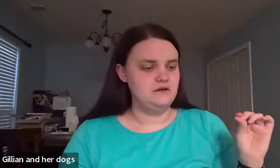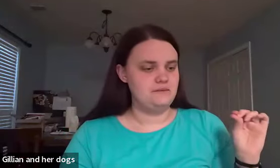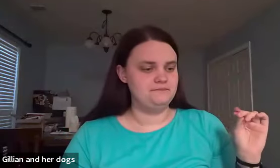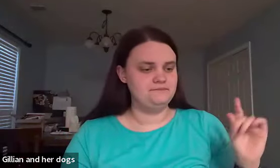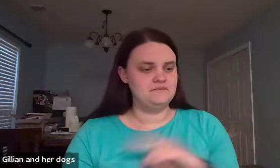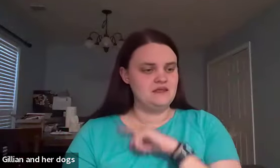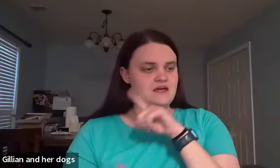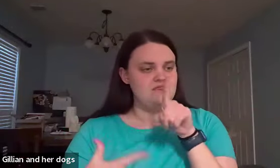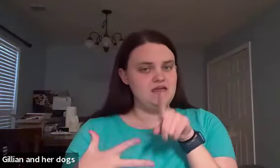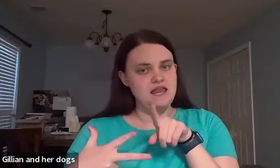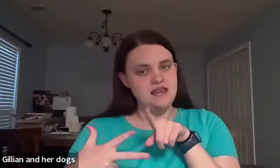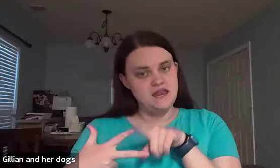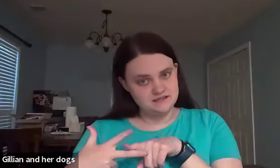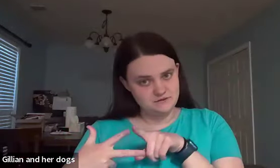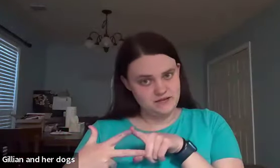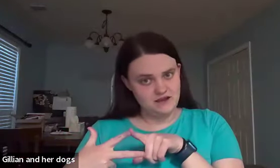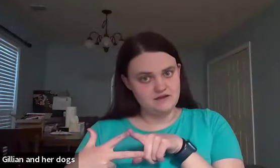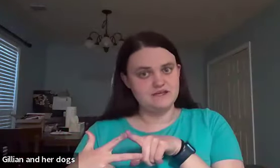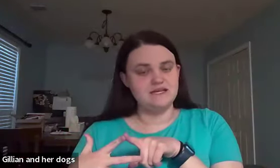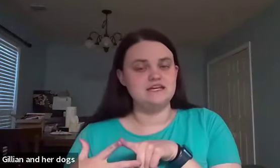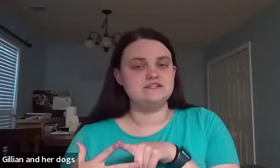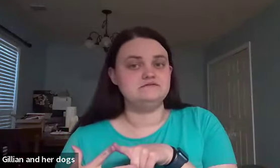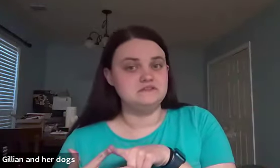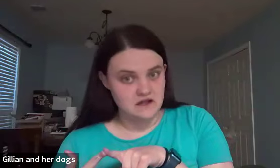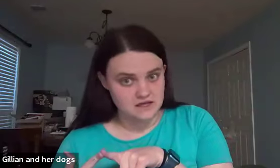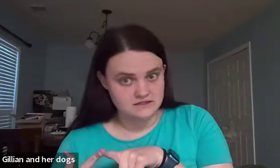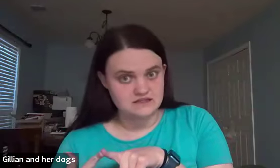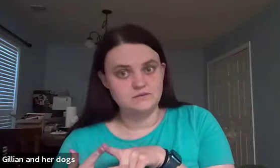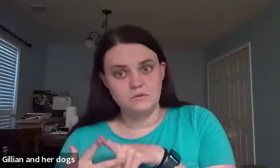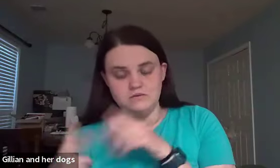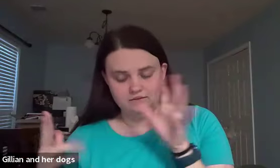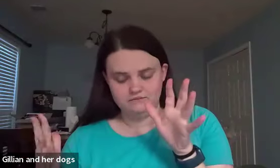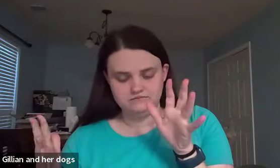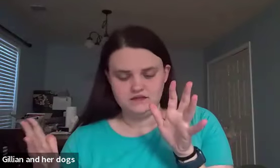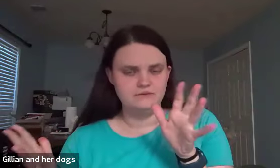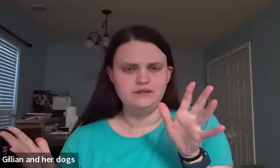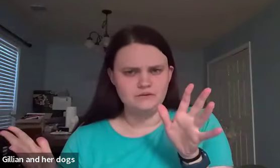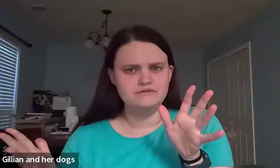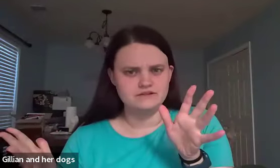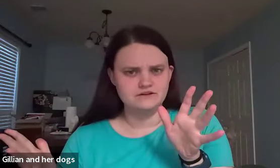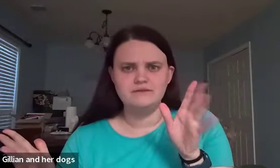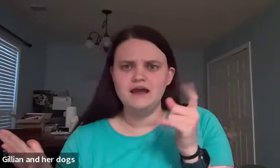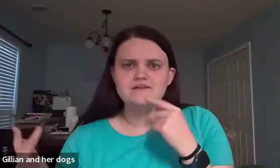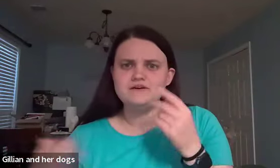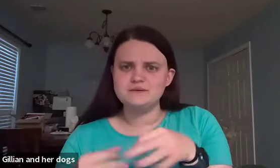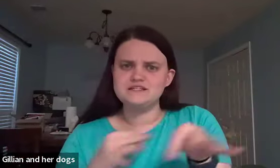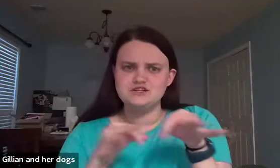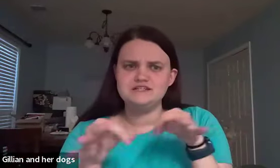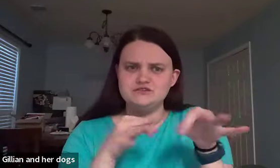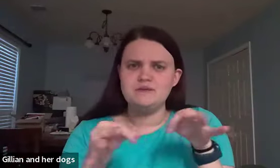Okay. The next one we have is floods. Like we know what floods are. I love how I was about to start describing